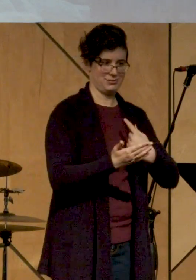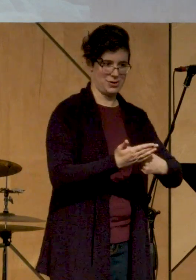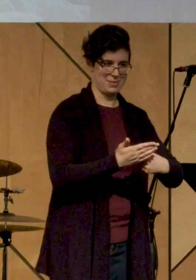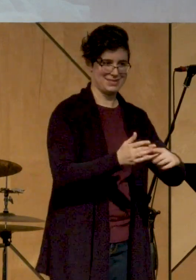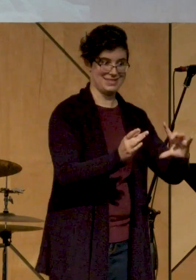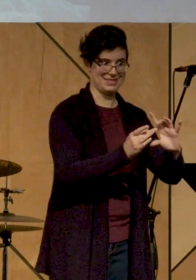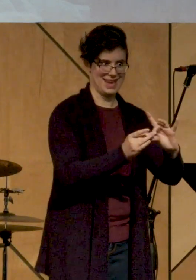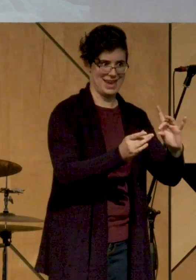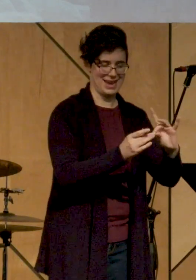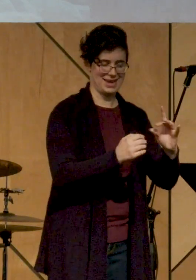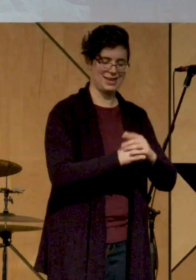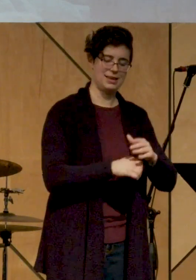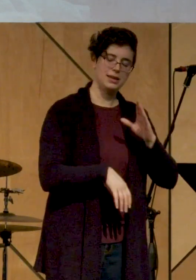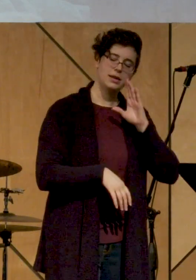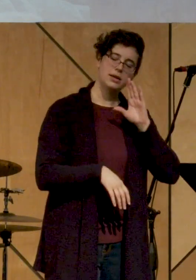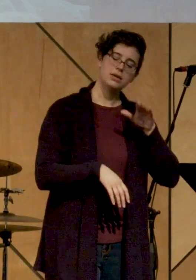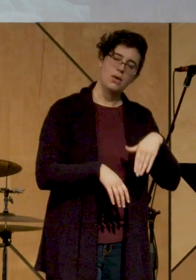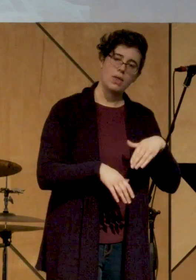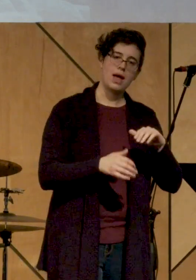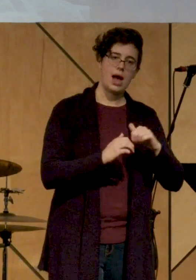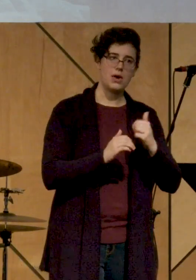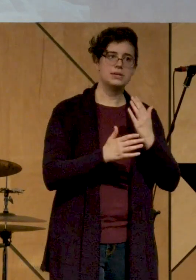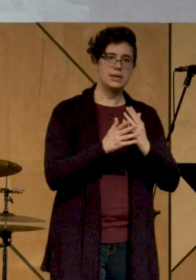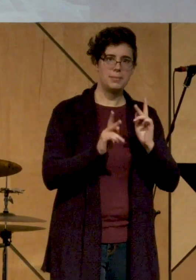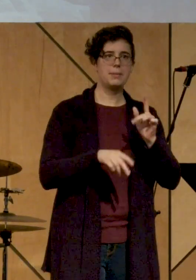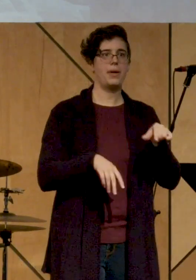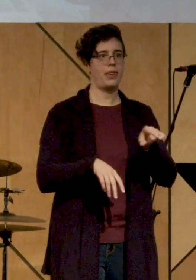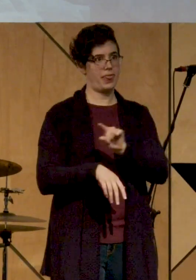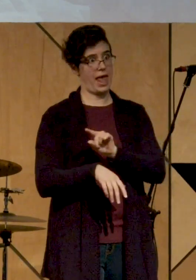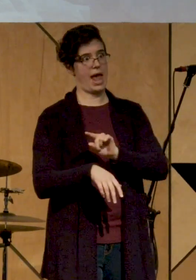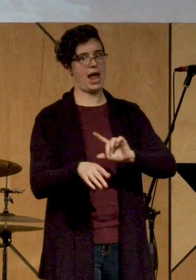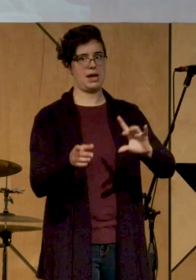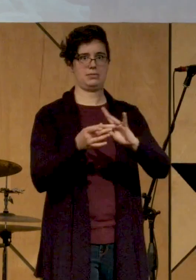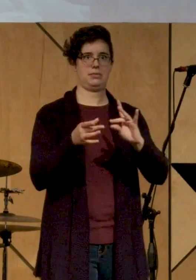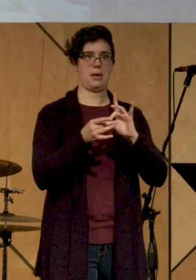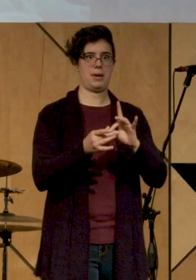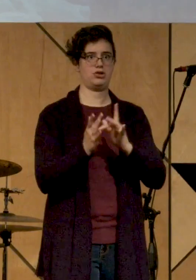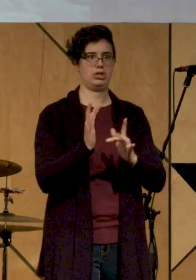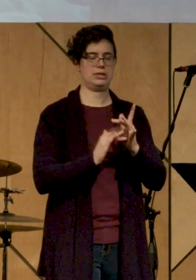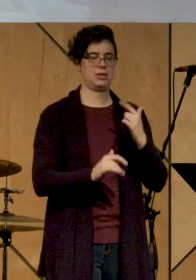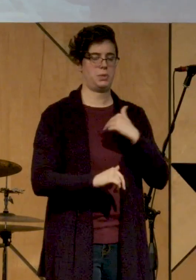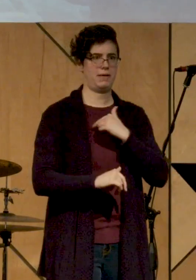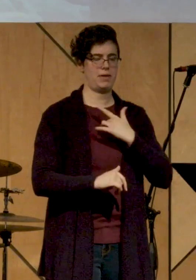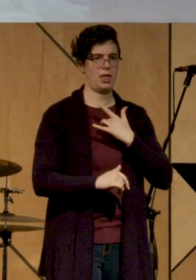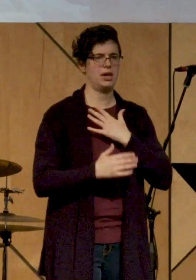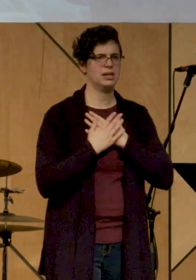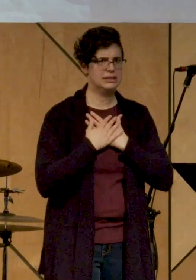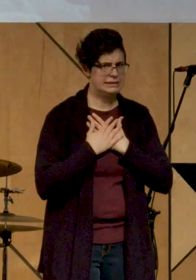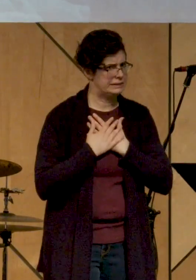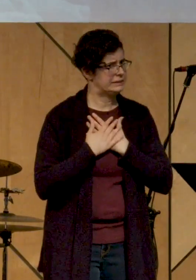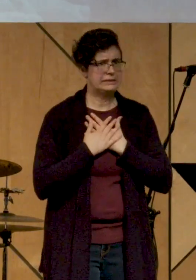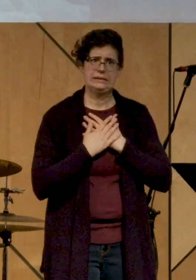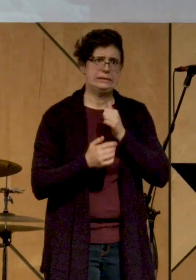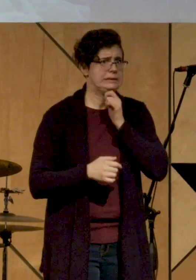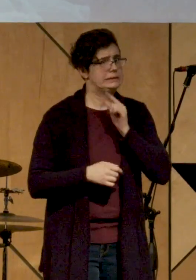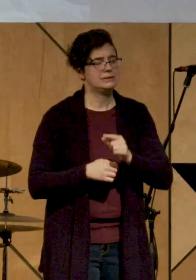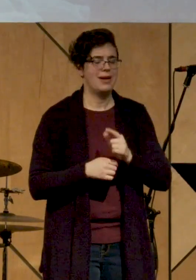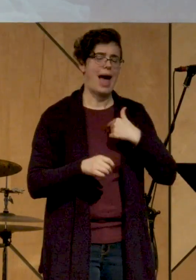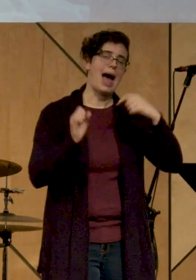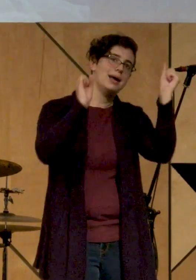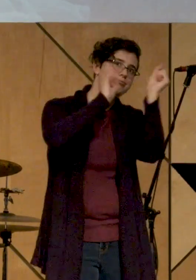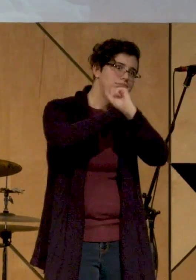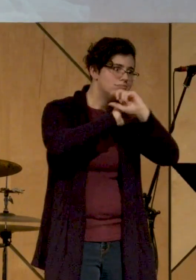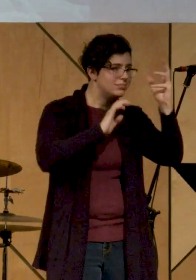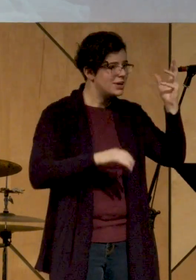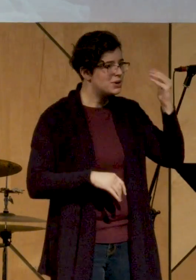Now, I know the way that some people have talked about Jesus makes us shudder, right? I think of the guy with the